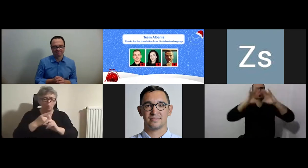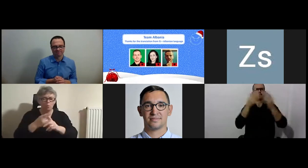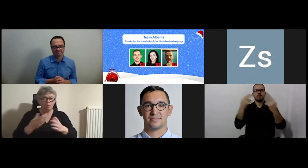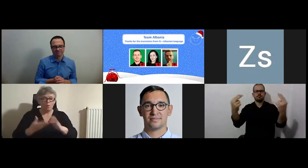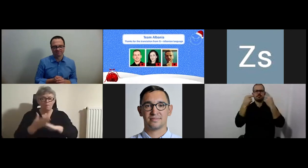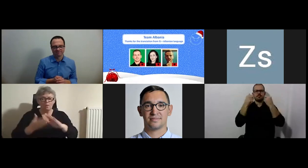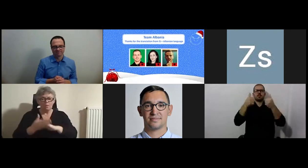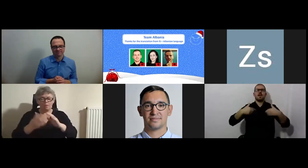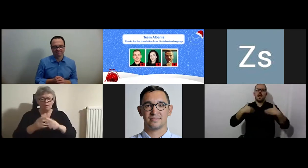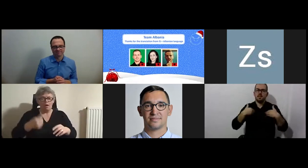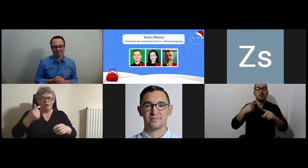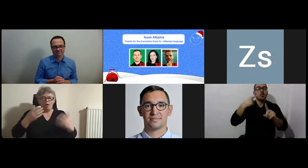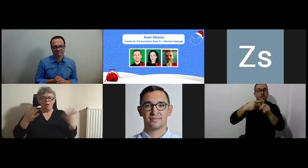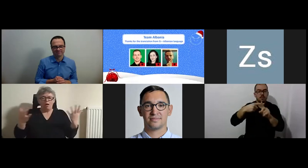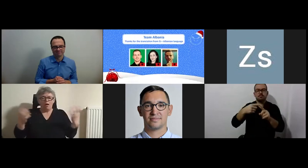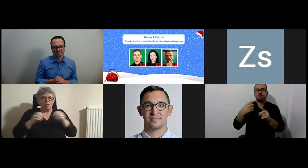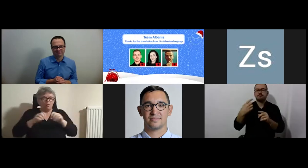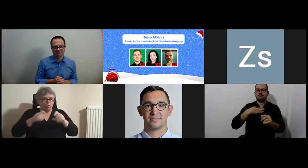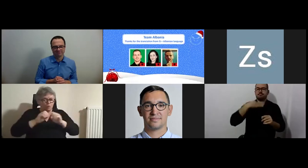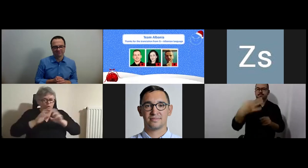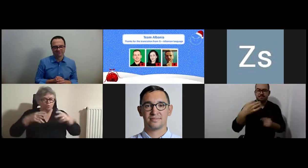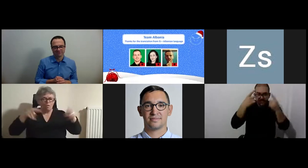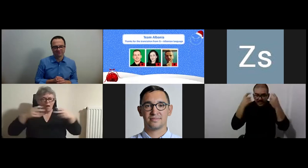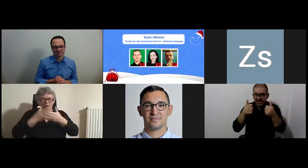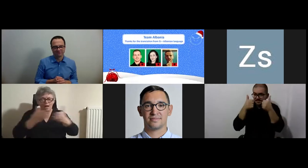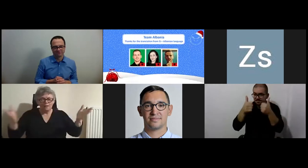this technology has emerged that we've had so much global